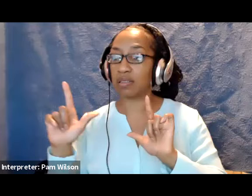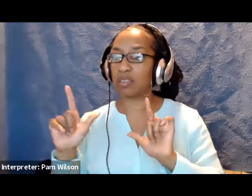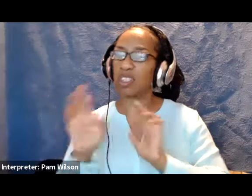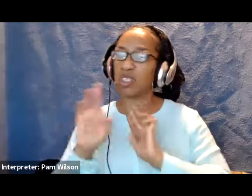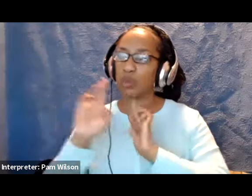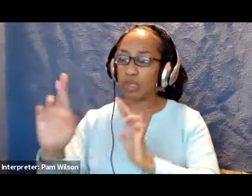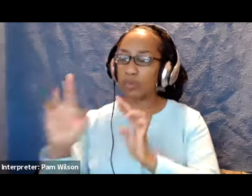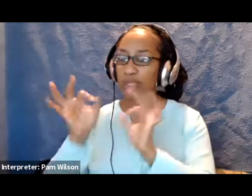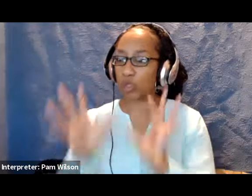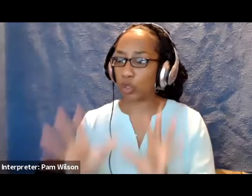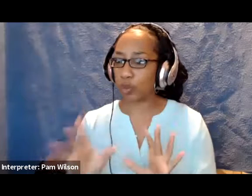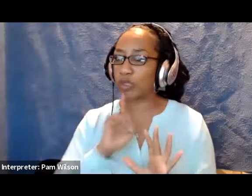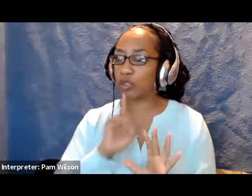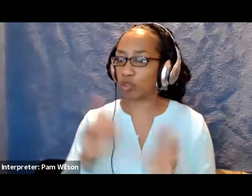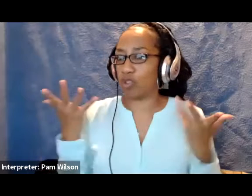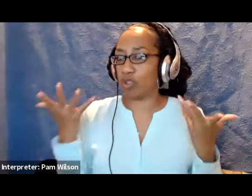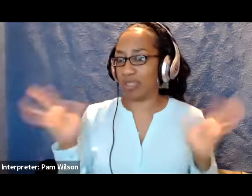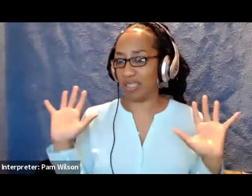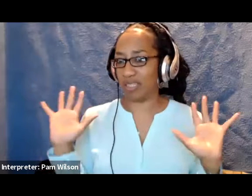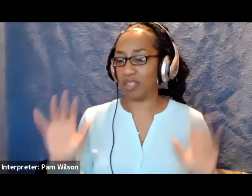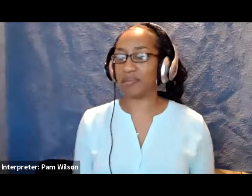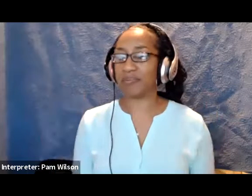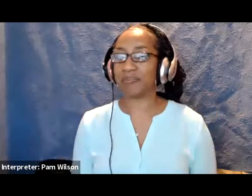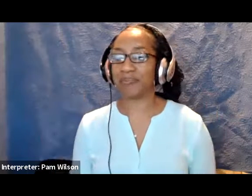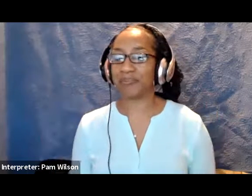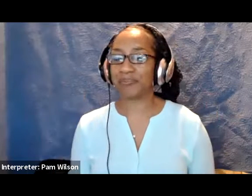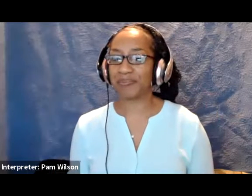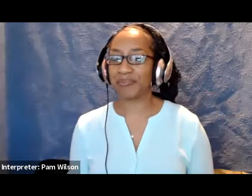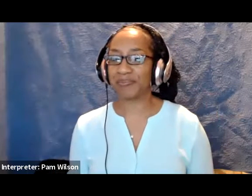to make sure that she's finished.